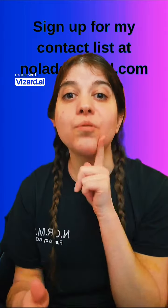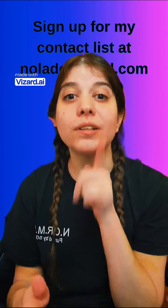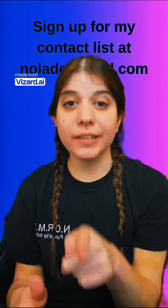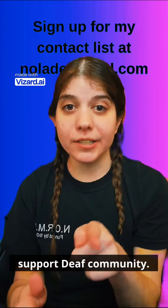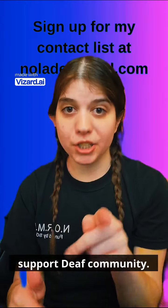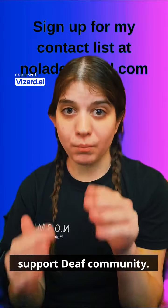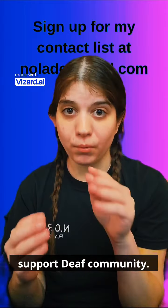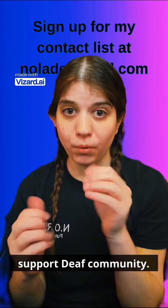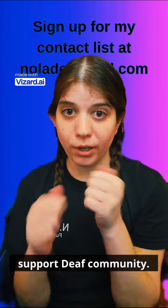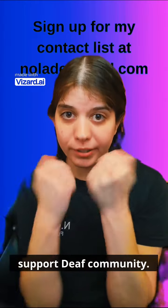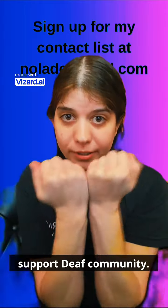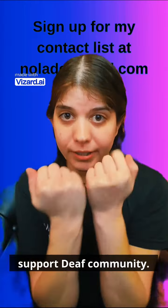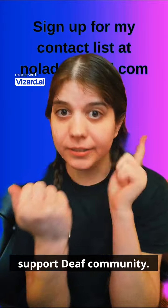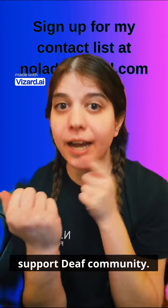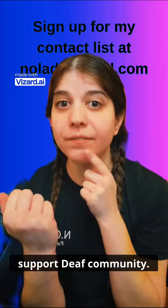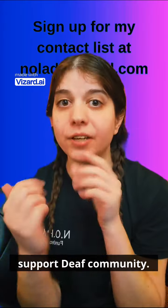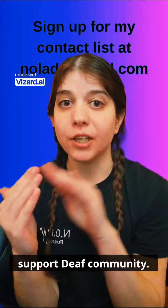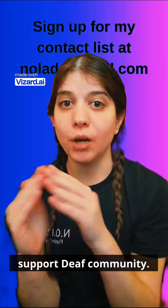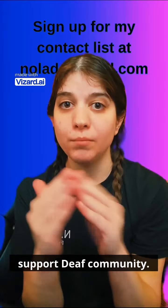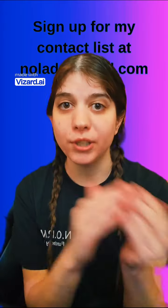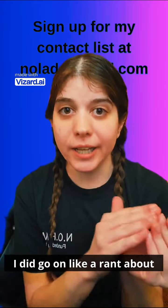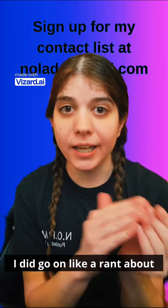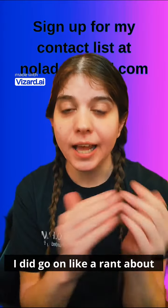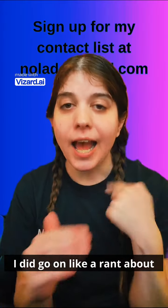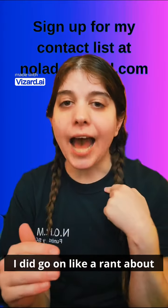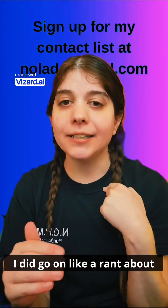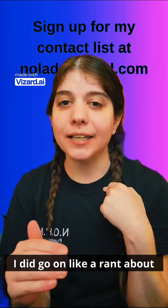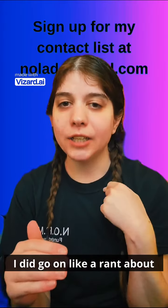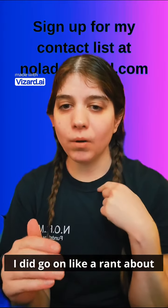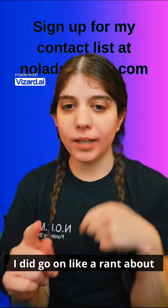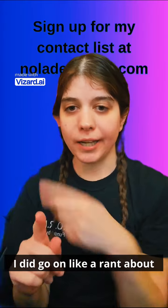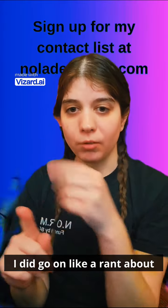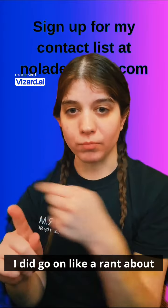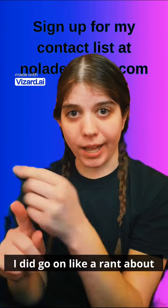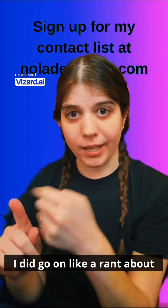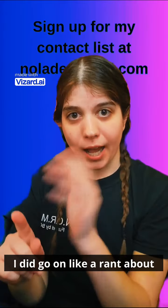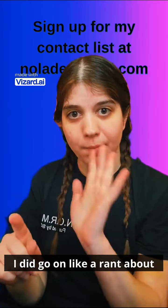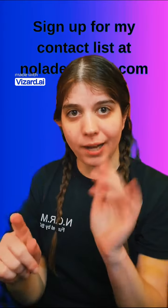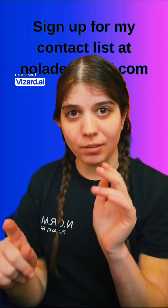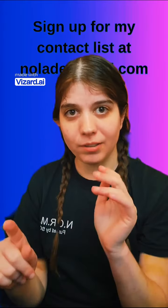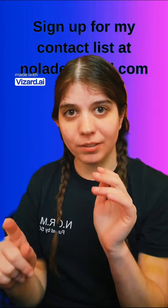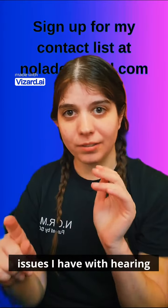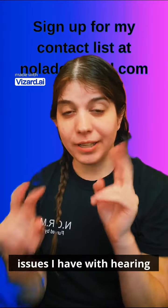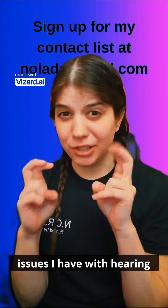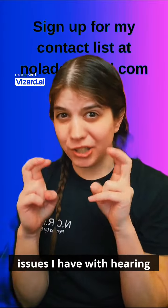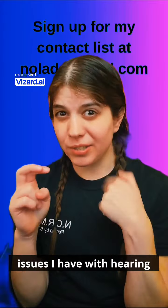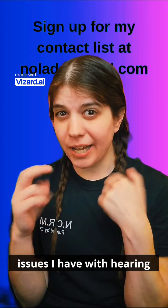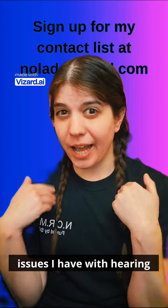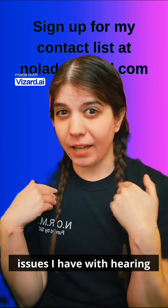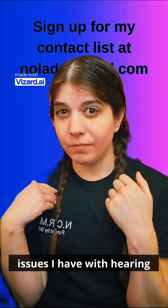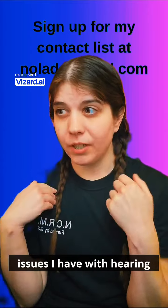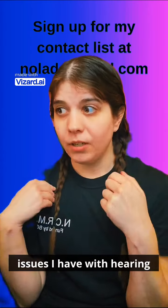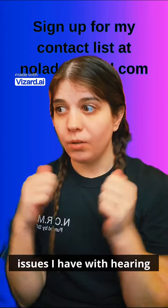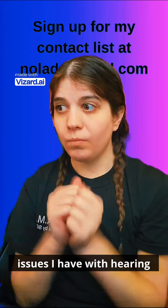actually support deaf community. I did go on like a rant about issues I have with